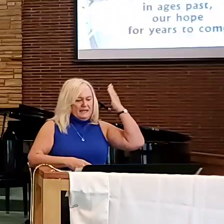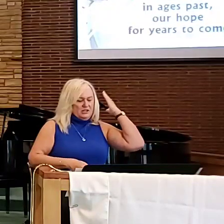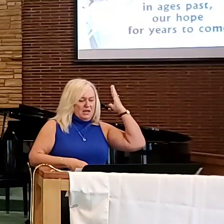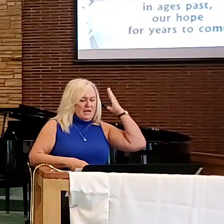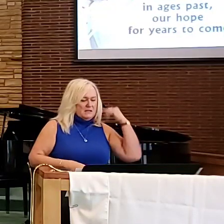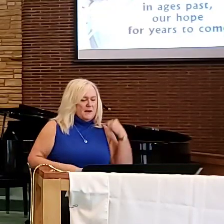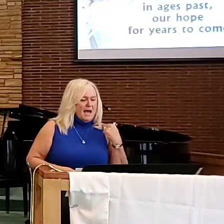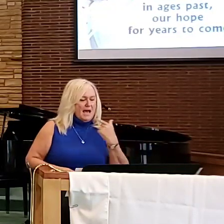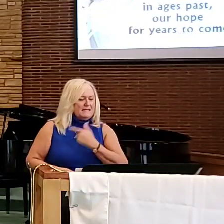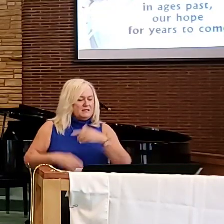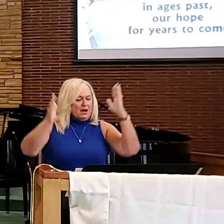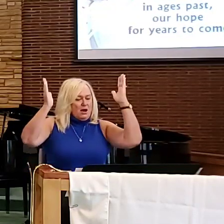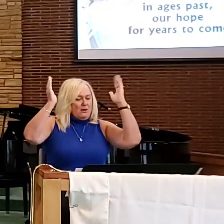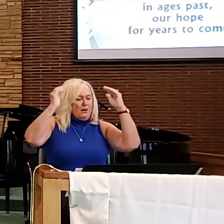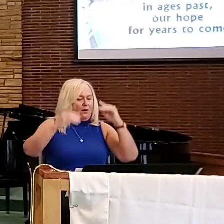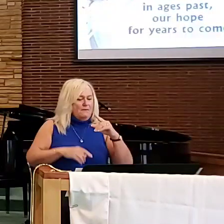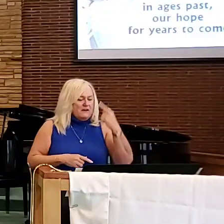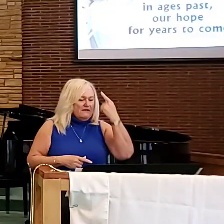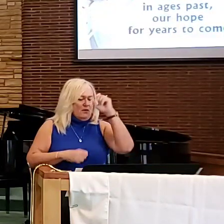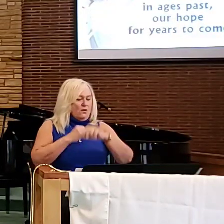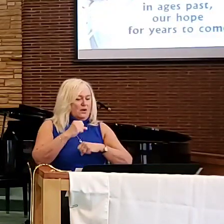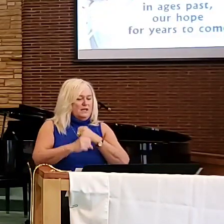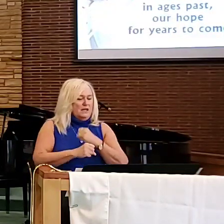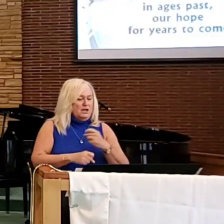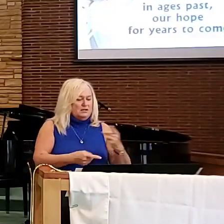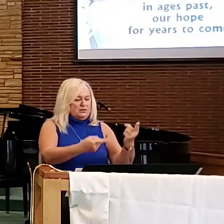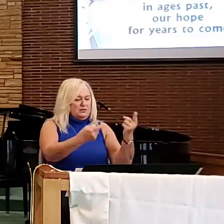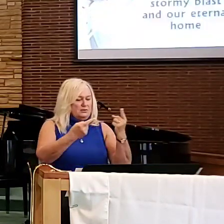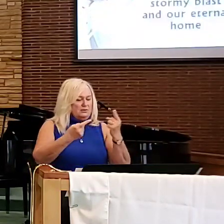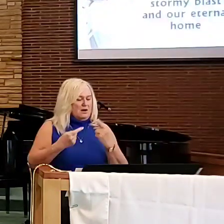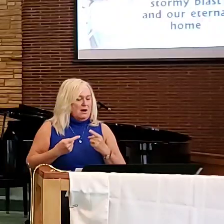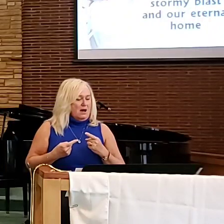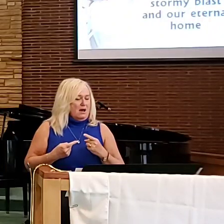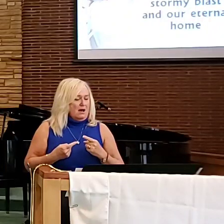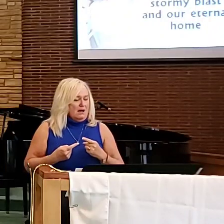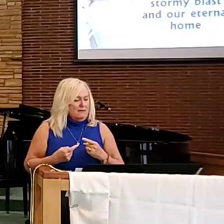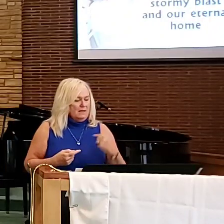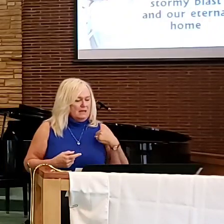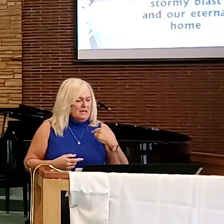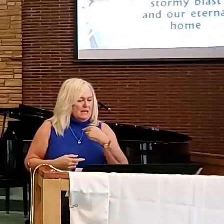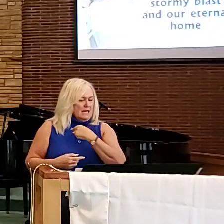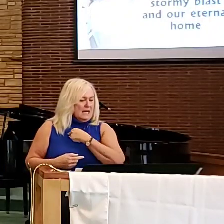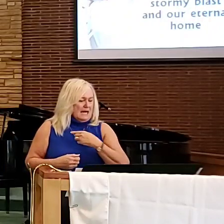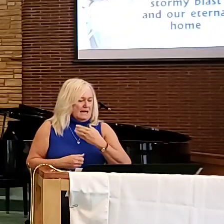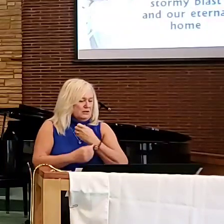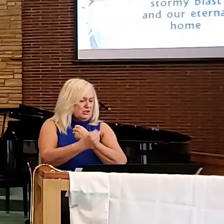Oh,